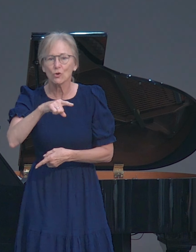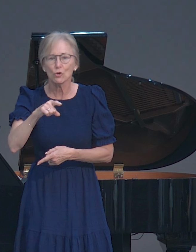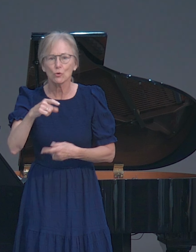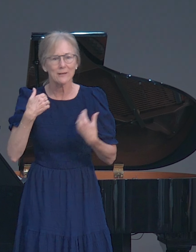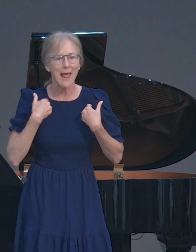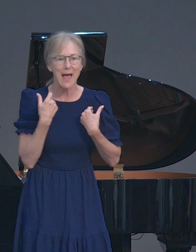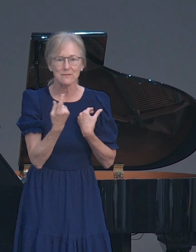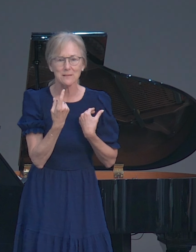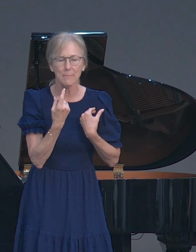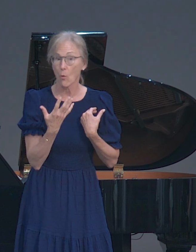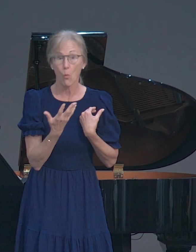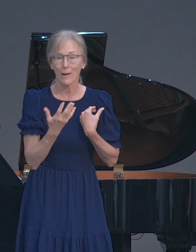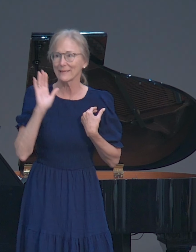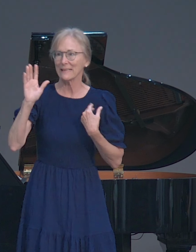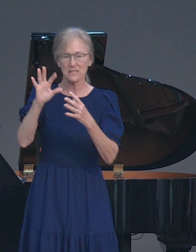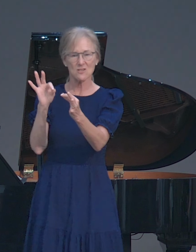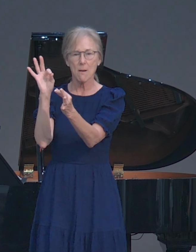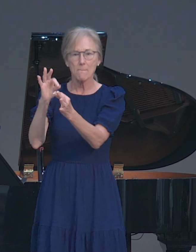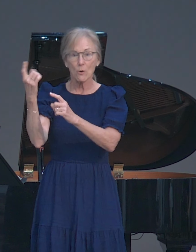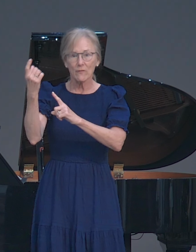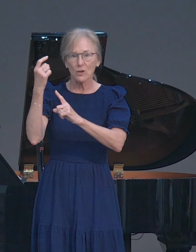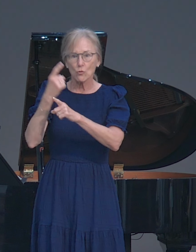his perfect righteousness.